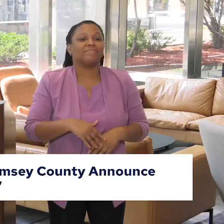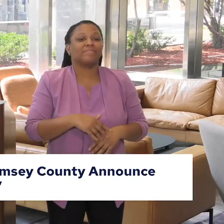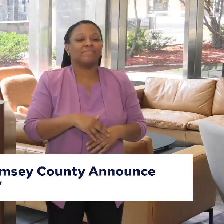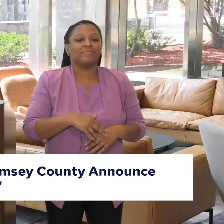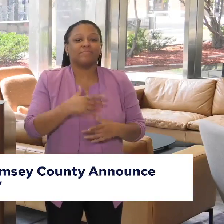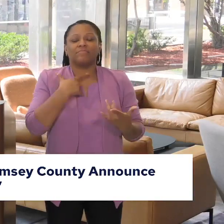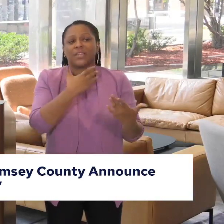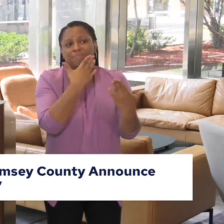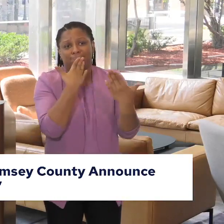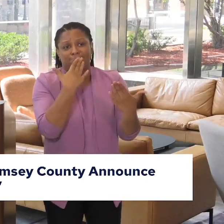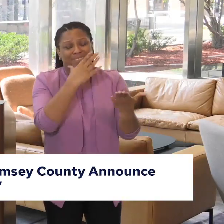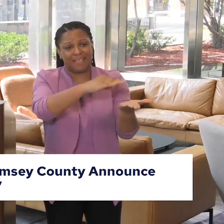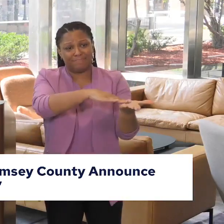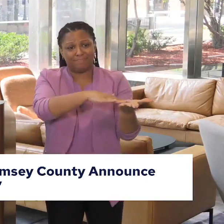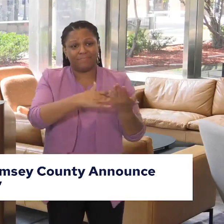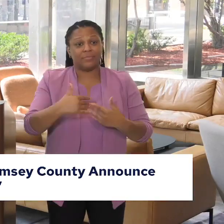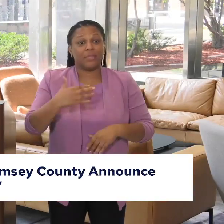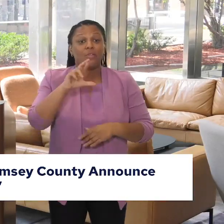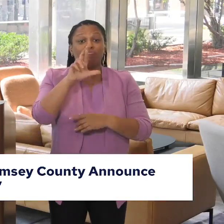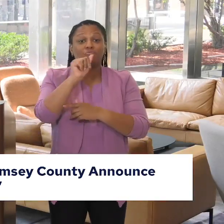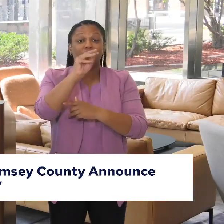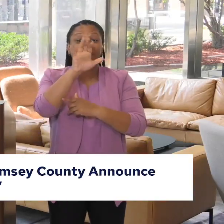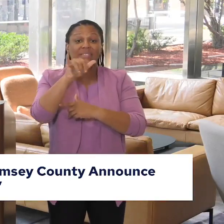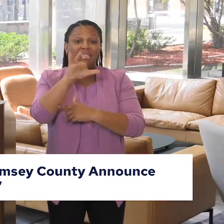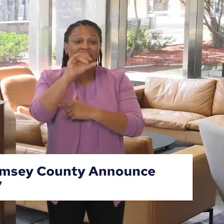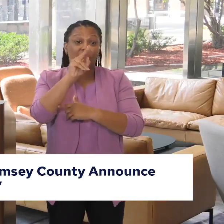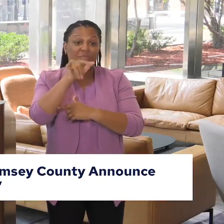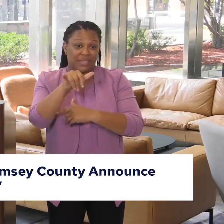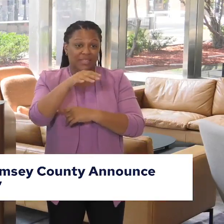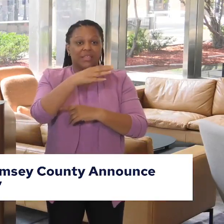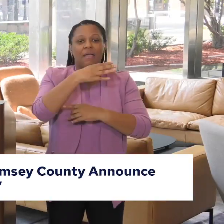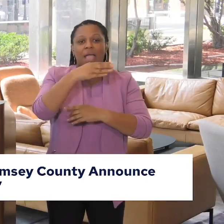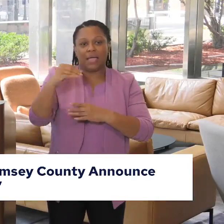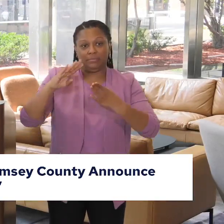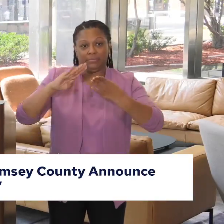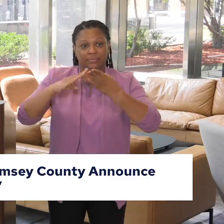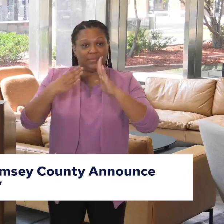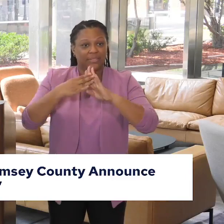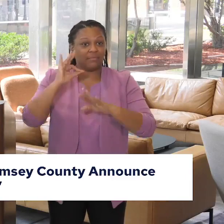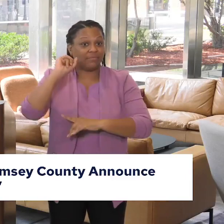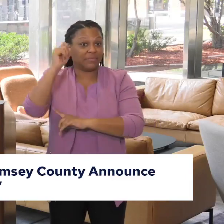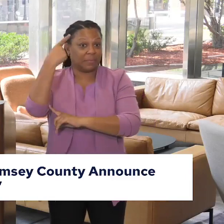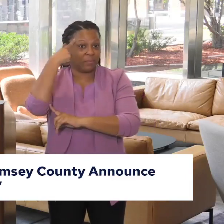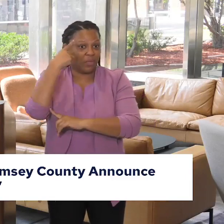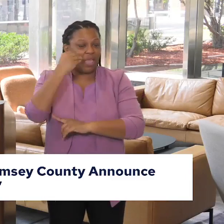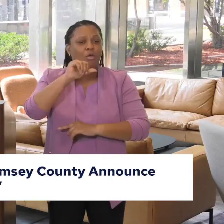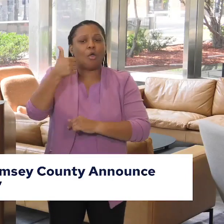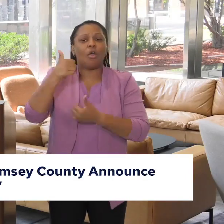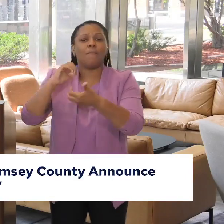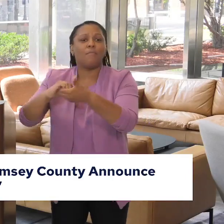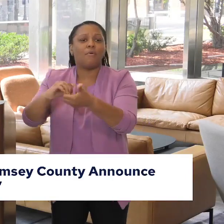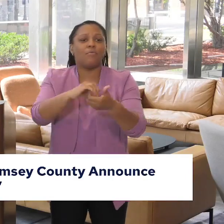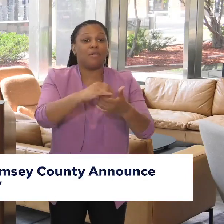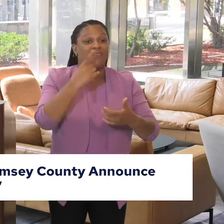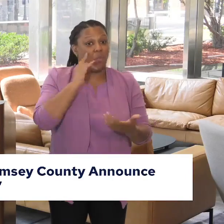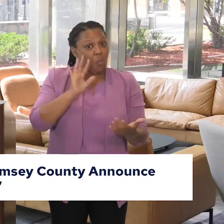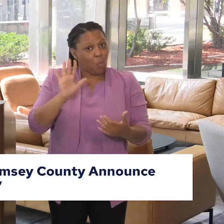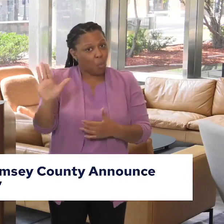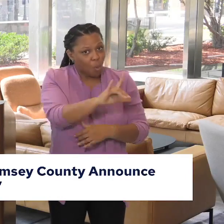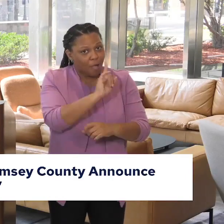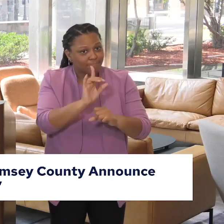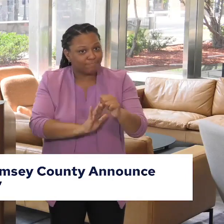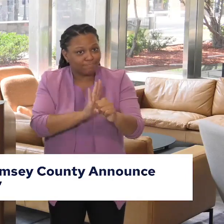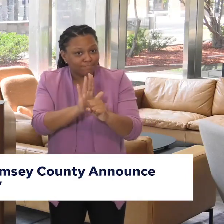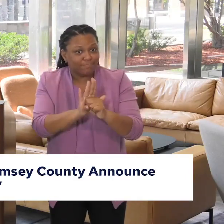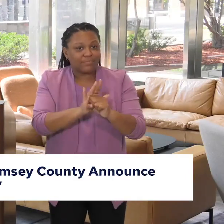City of St. Paul, and all the community partners for your innovative efforts and your commitment to expanding access to career opportunities for youth